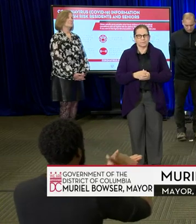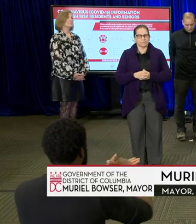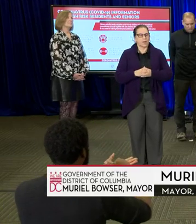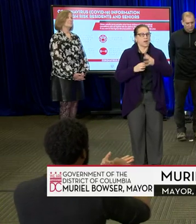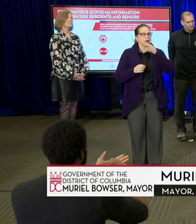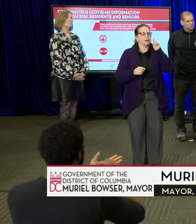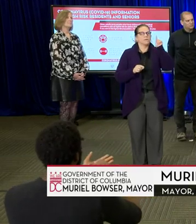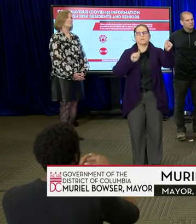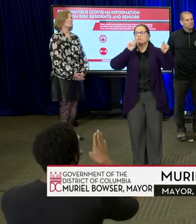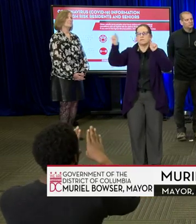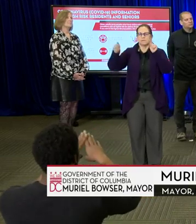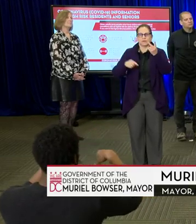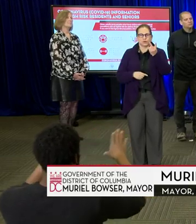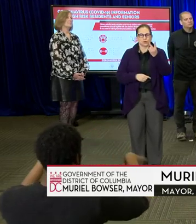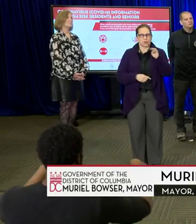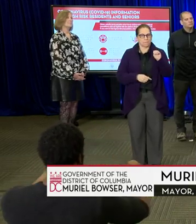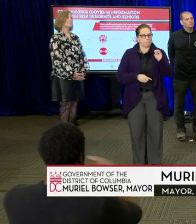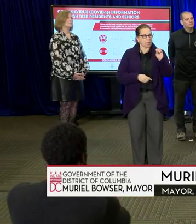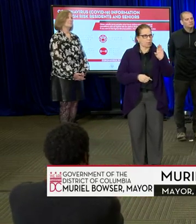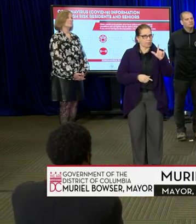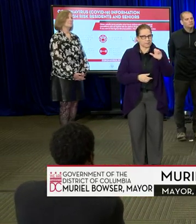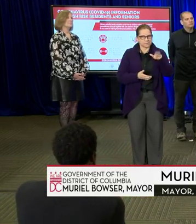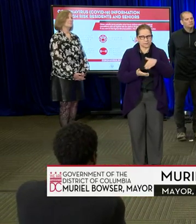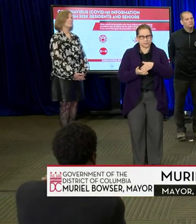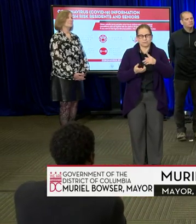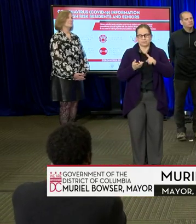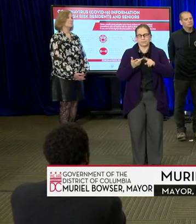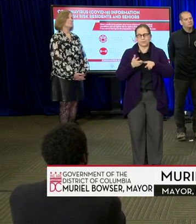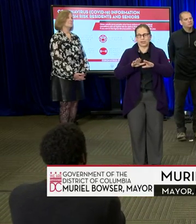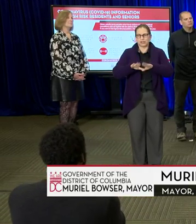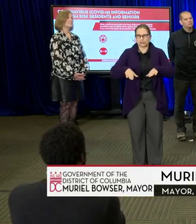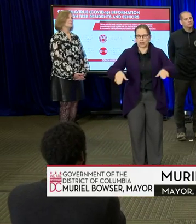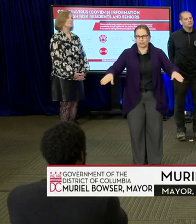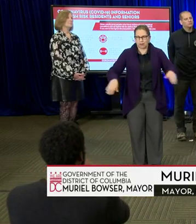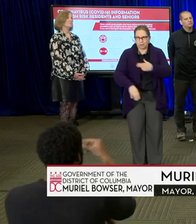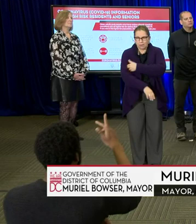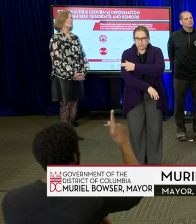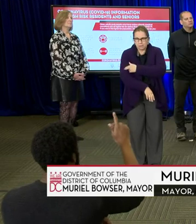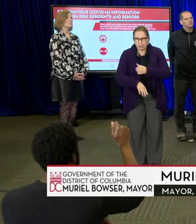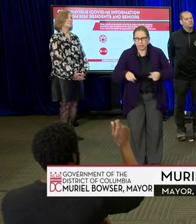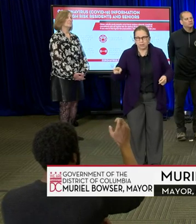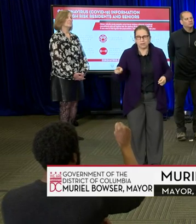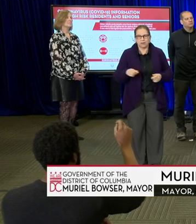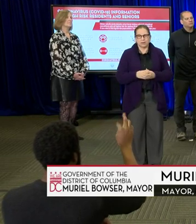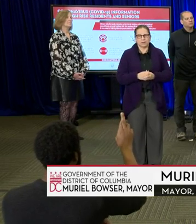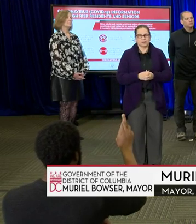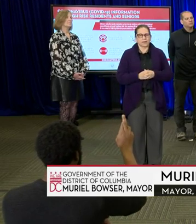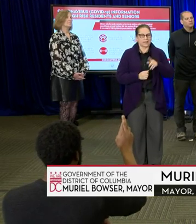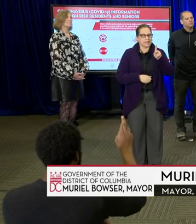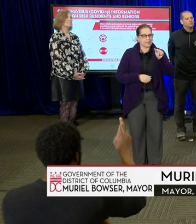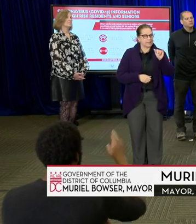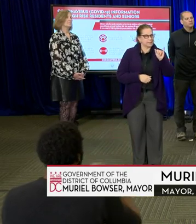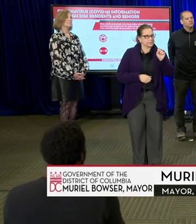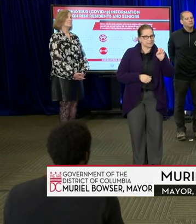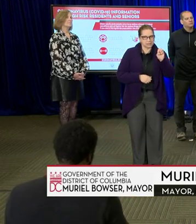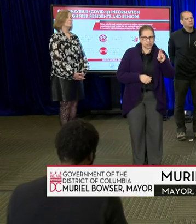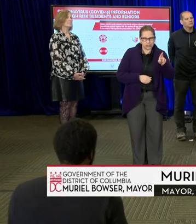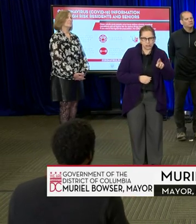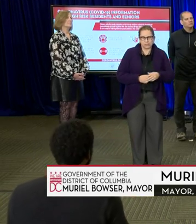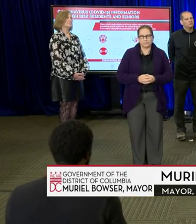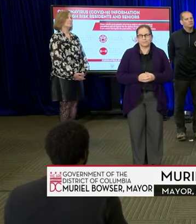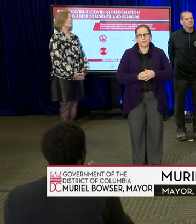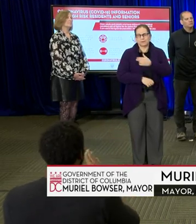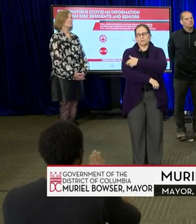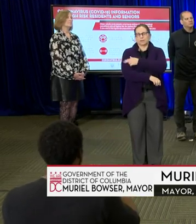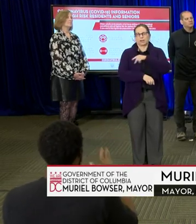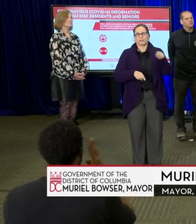Kaiser Permanente are putting on. And Children's Hospital will release more information, particularly about